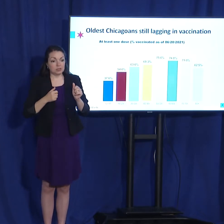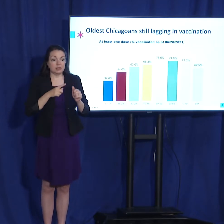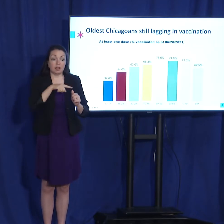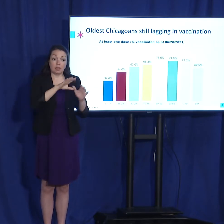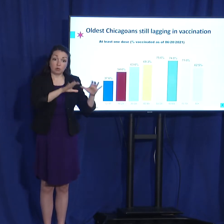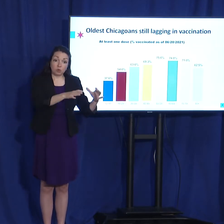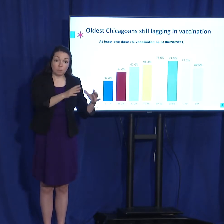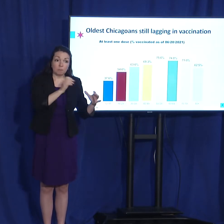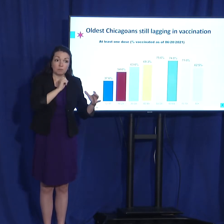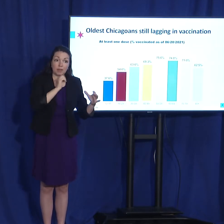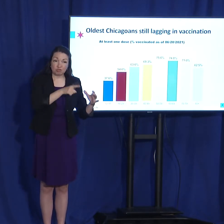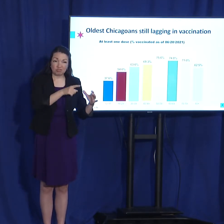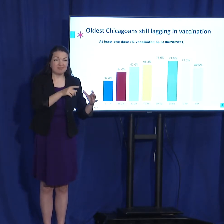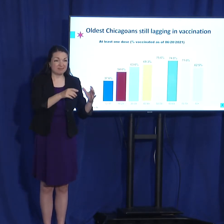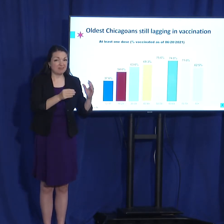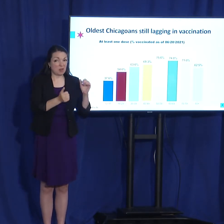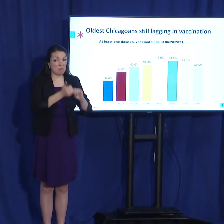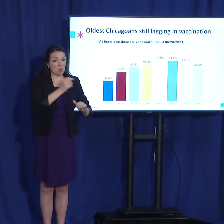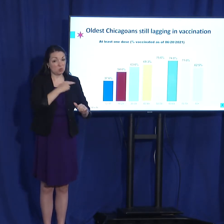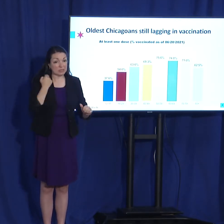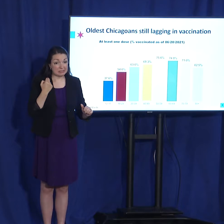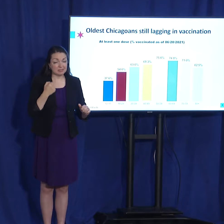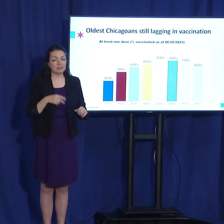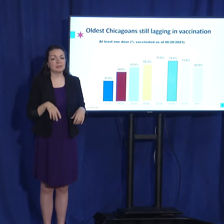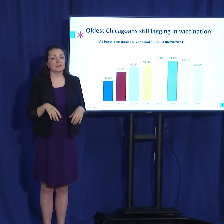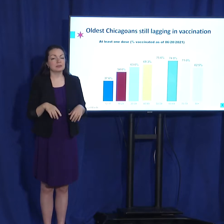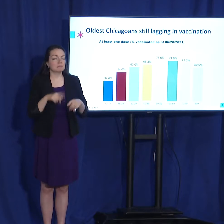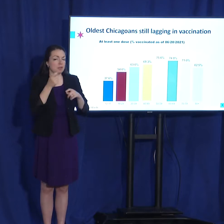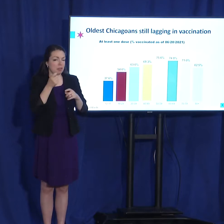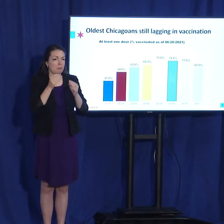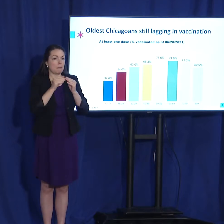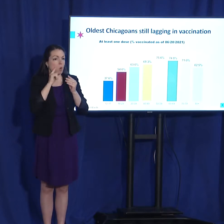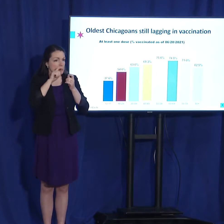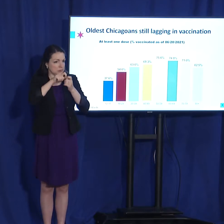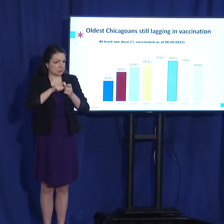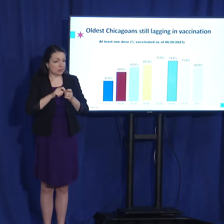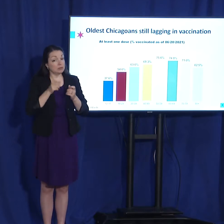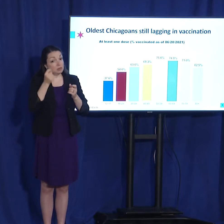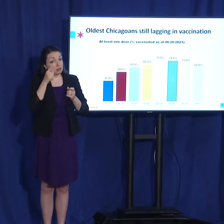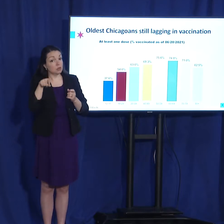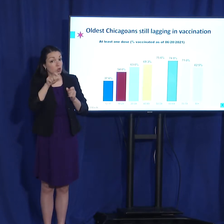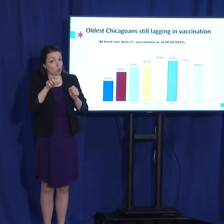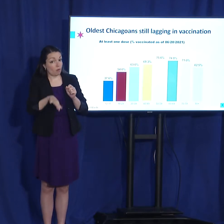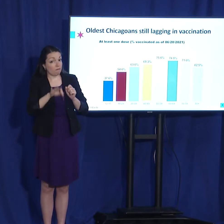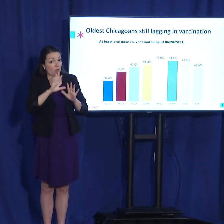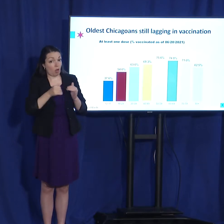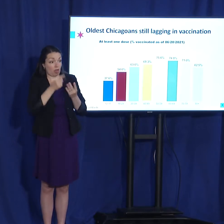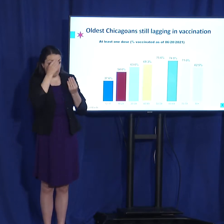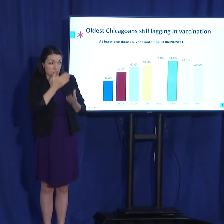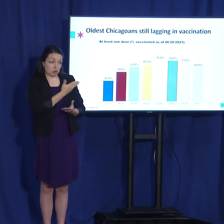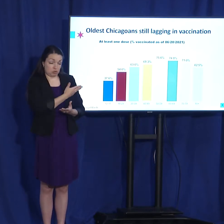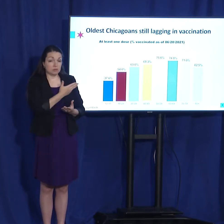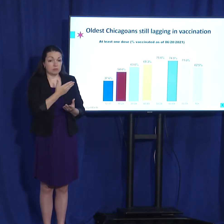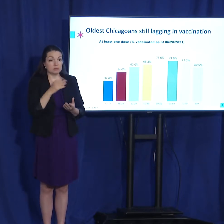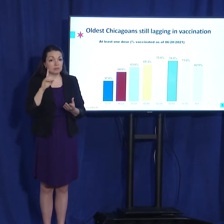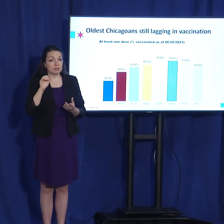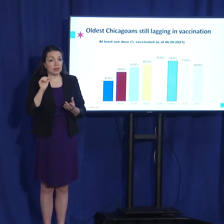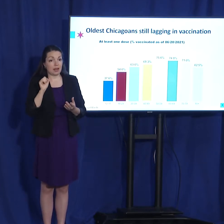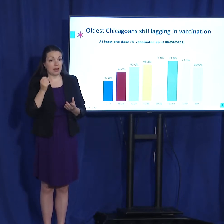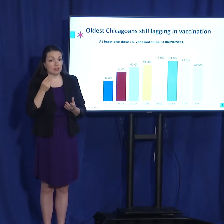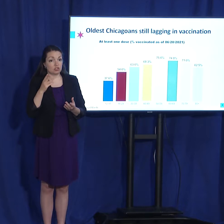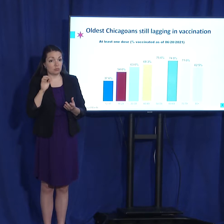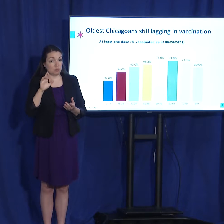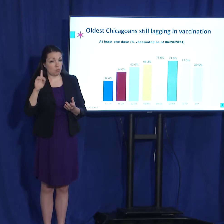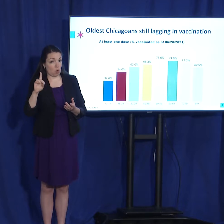risk. And if we put a little more detail on this, you can find all of this information on our dashboard. This is showing you the percentage